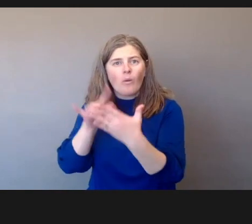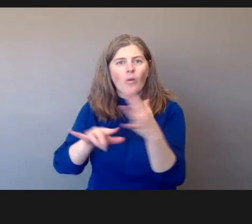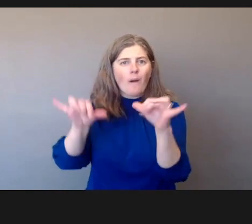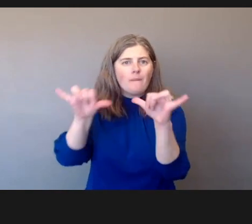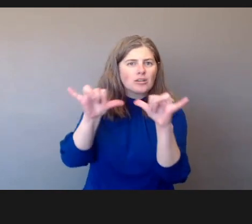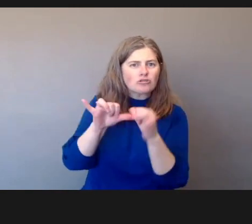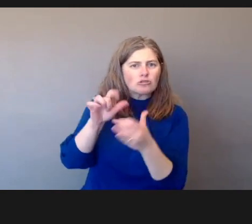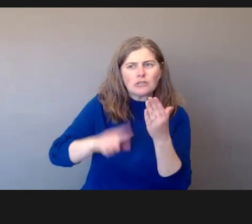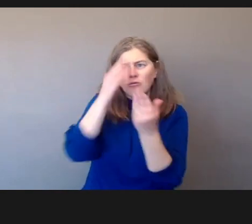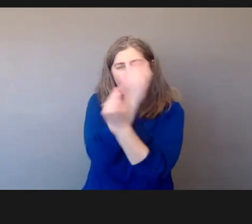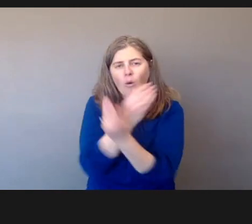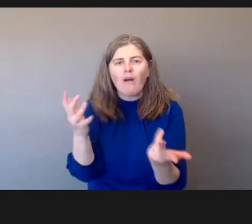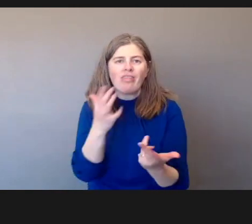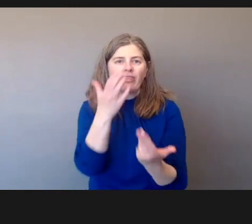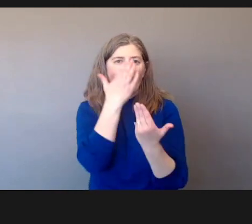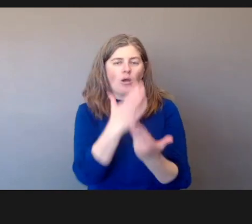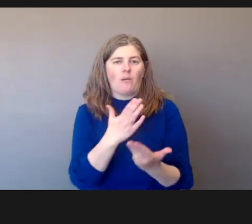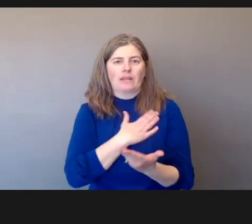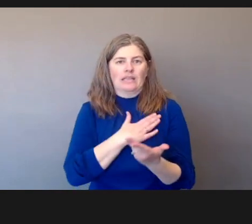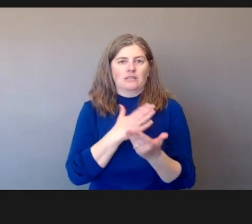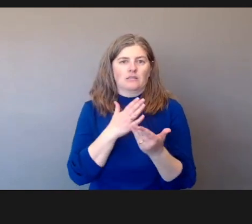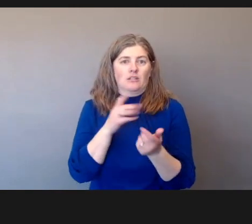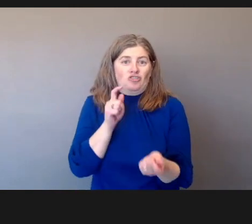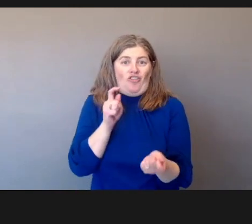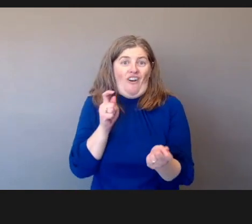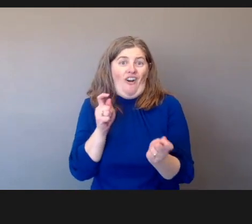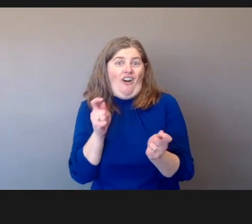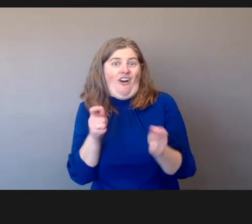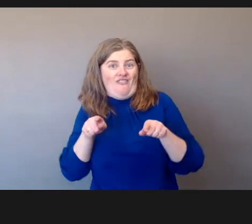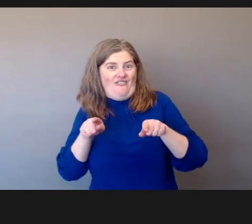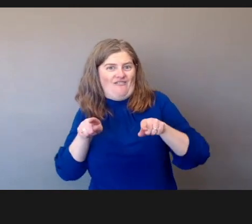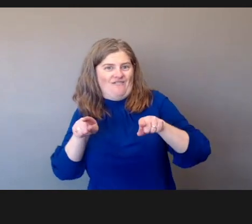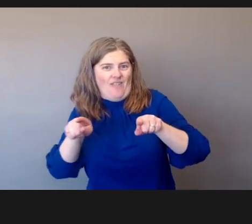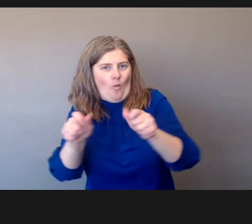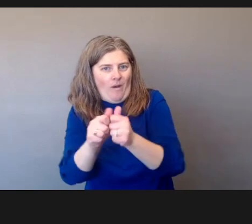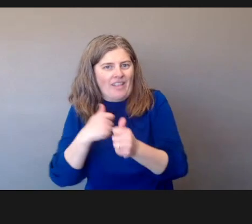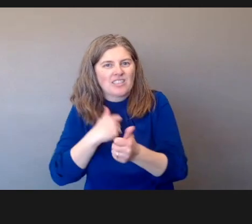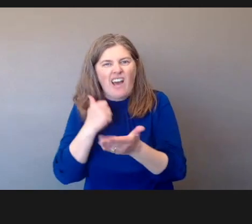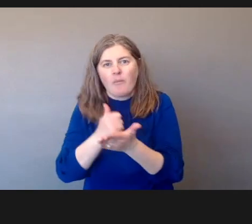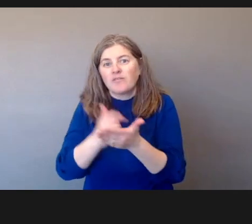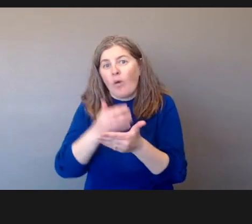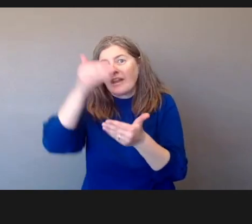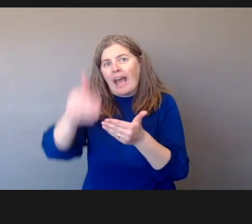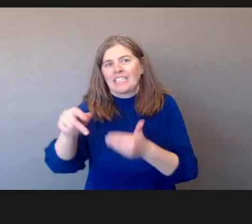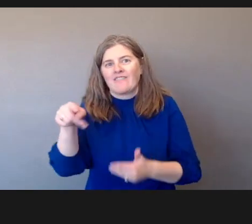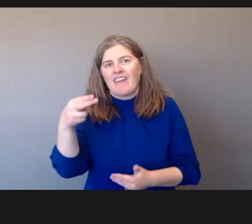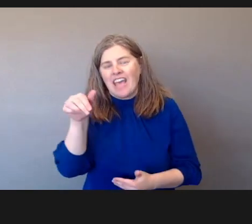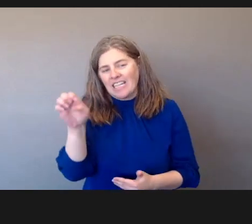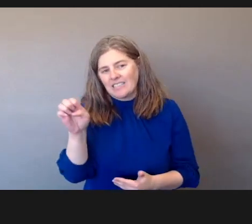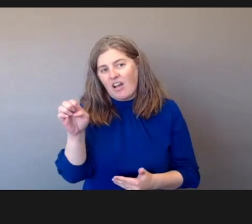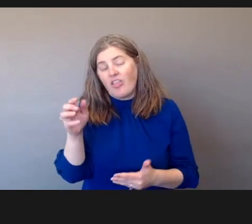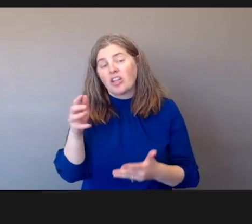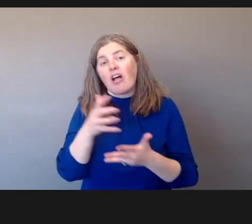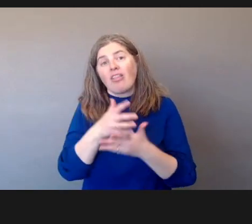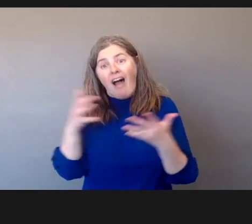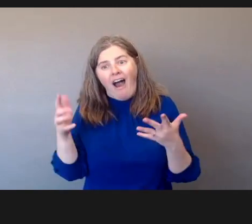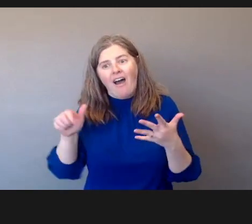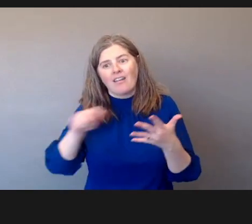need, and please evolve with us and help us as we get to this next phase, because there's lots